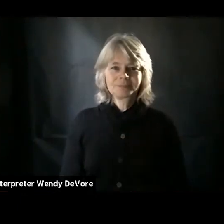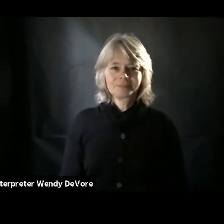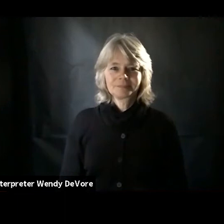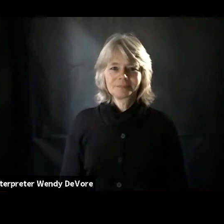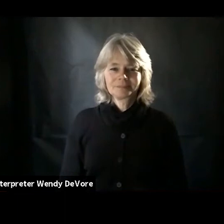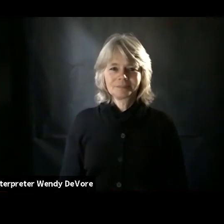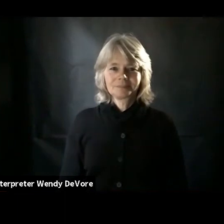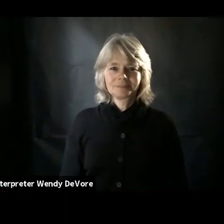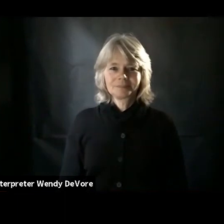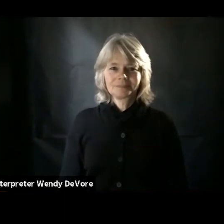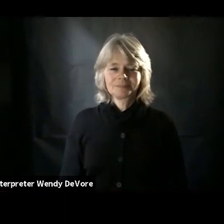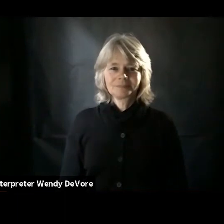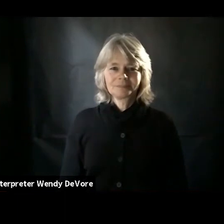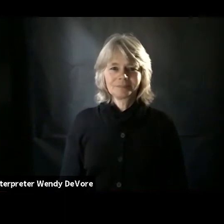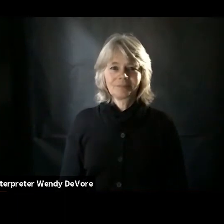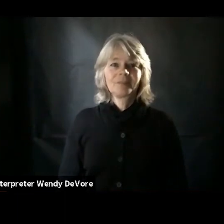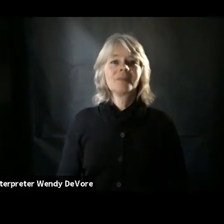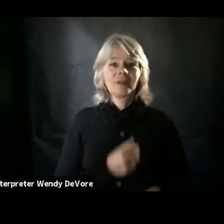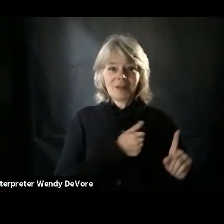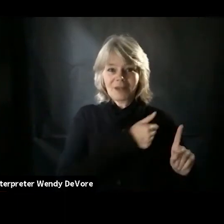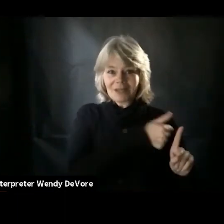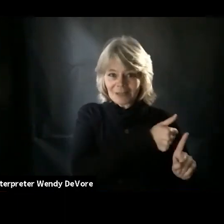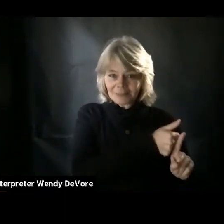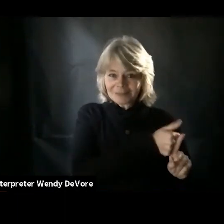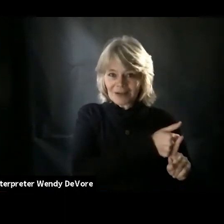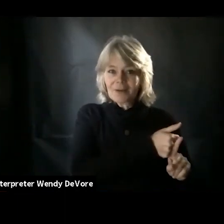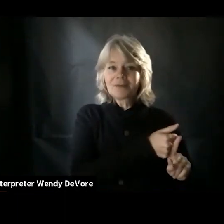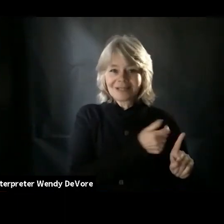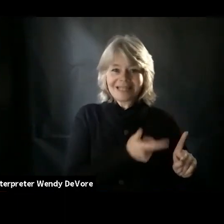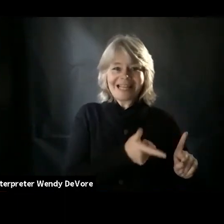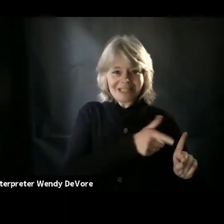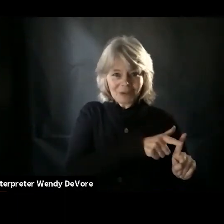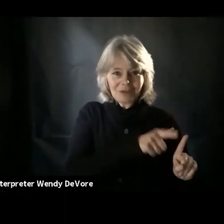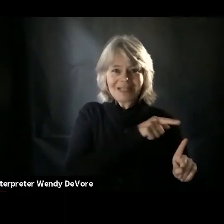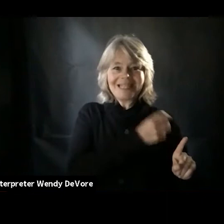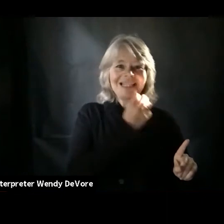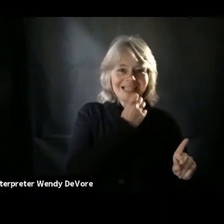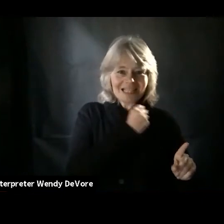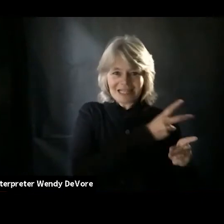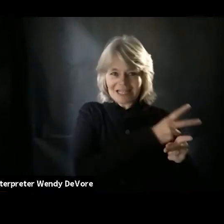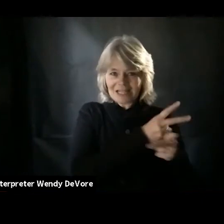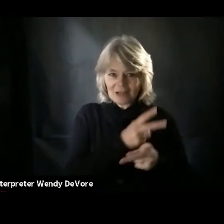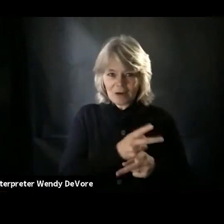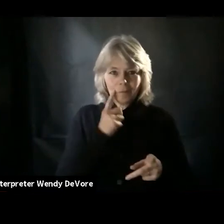And similarly, Elijah cared for the widow and her son,